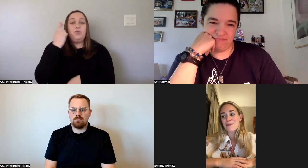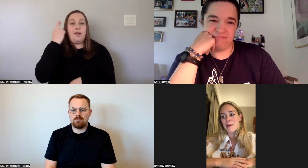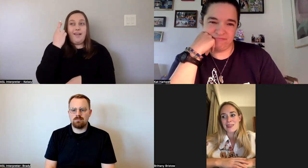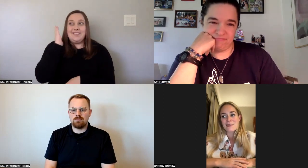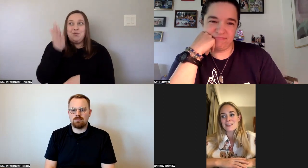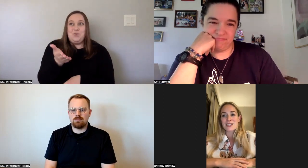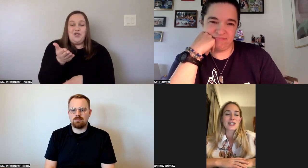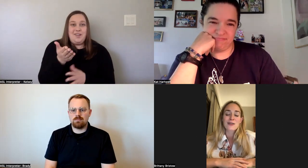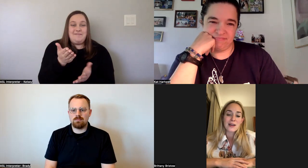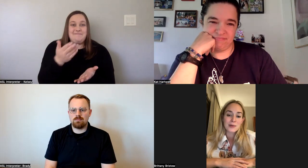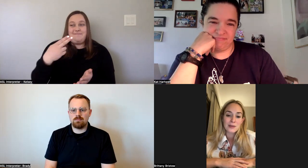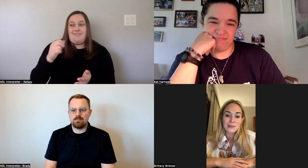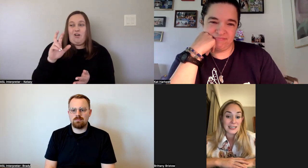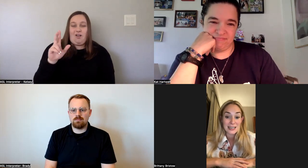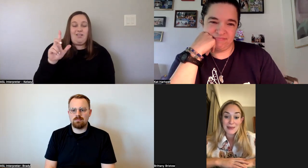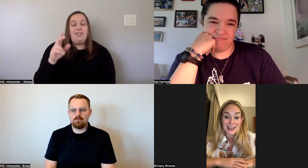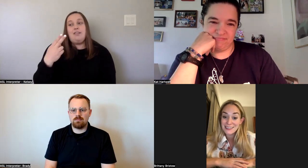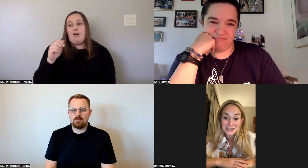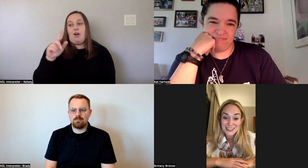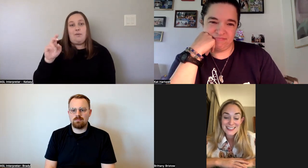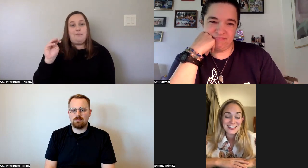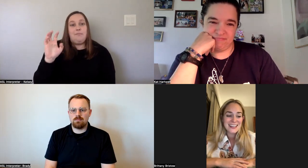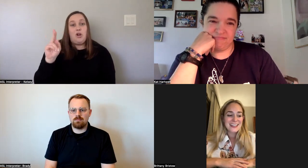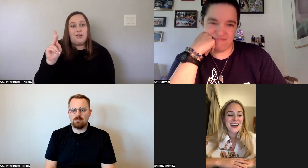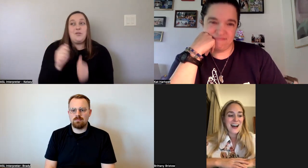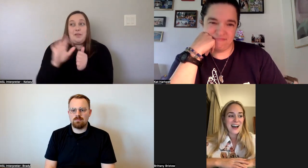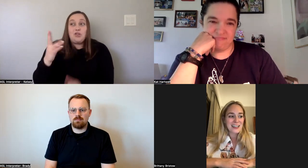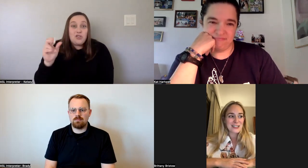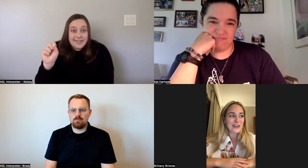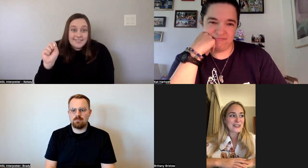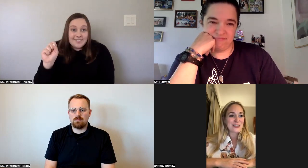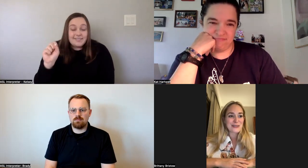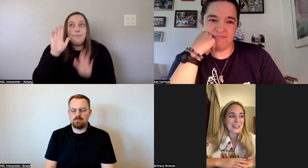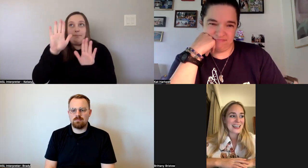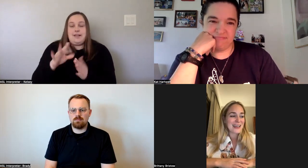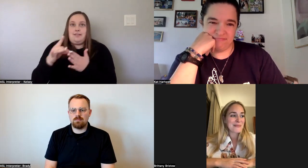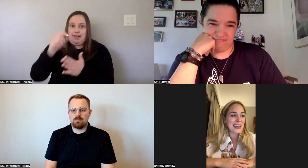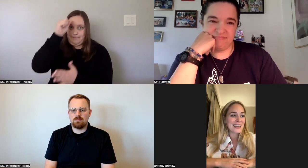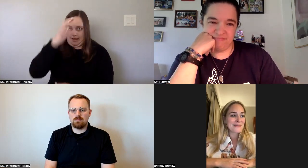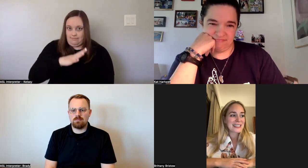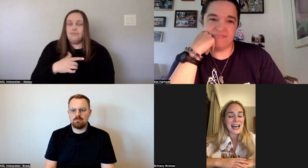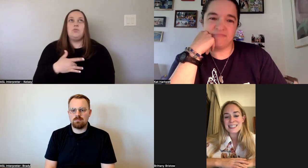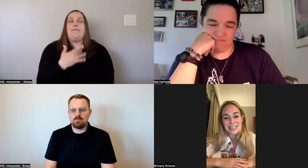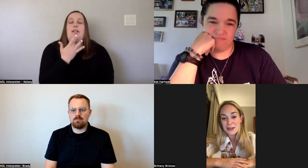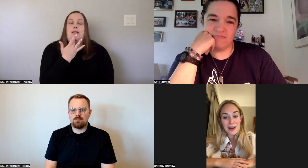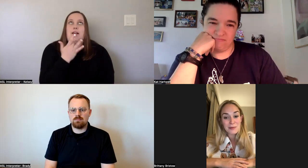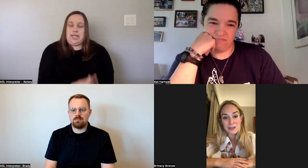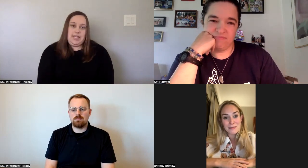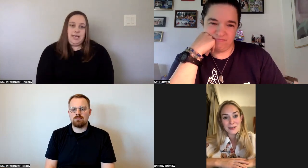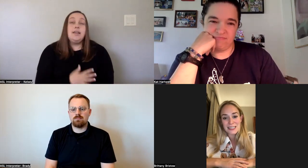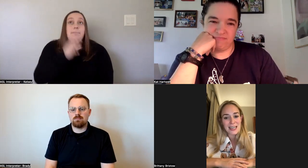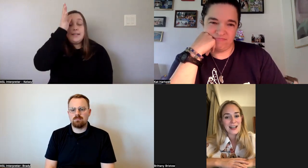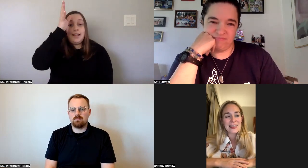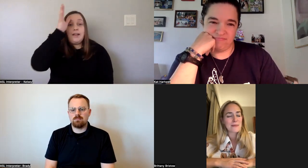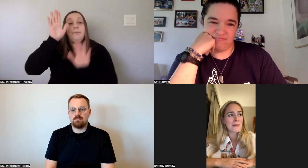Hallmark with such an incredible leading man, Chris, I just felt so lucky. And my dad did an incredible